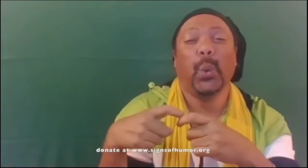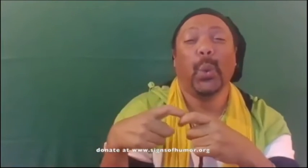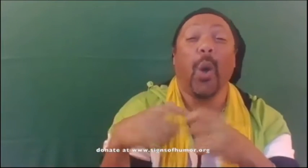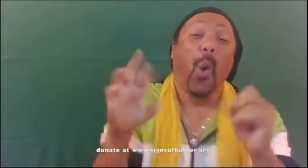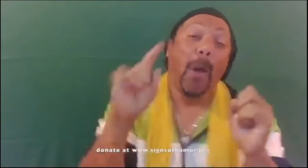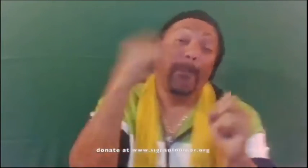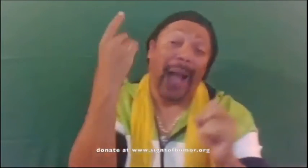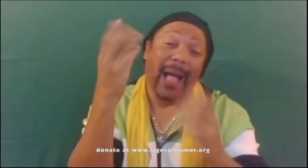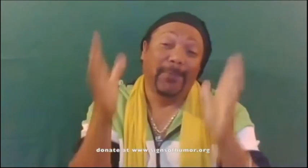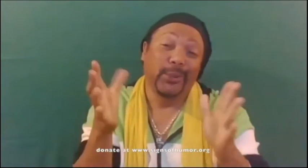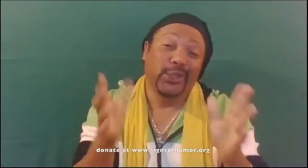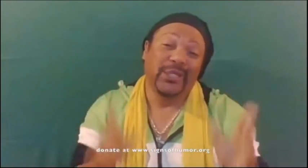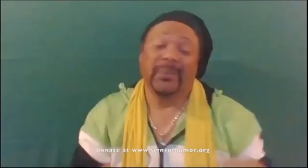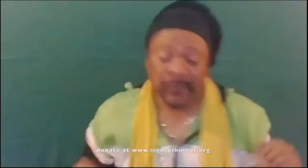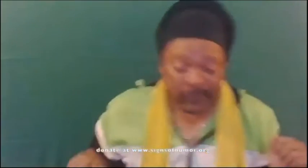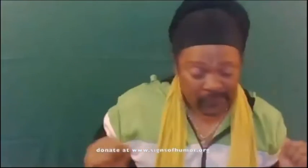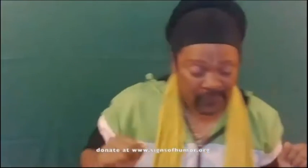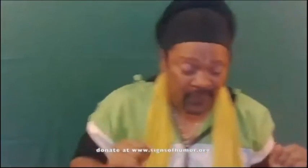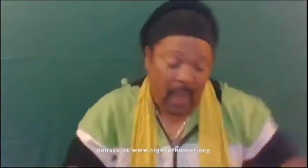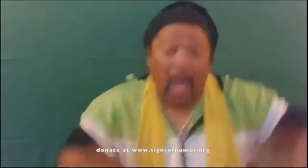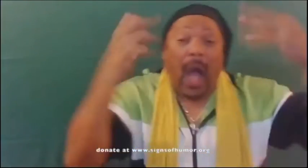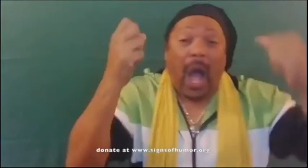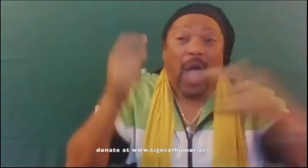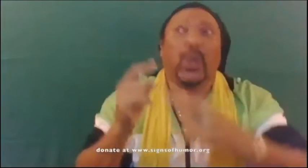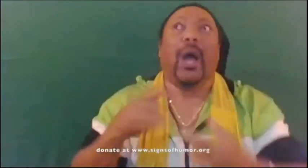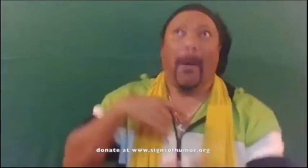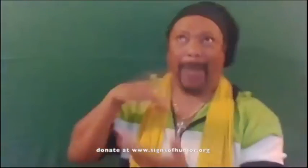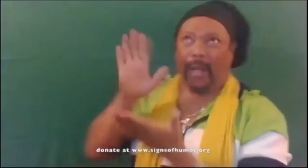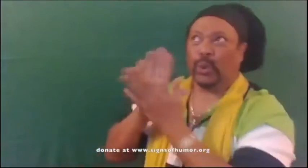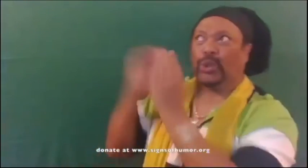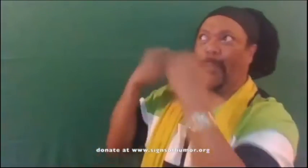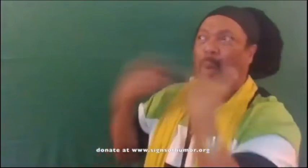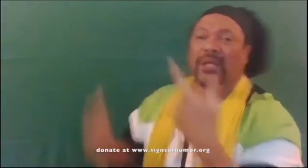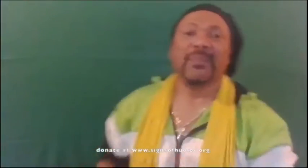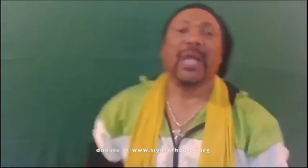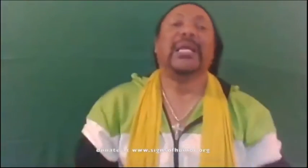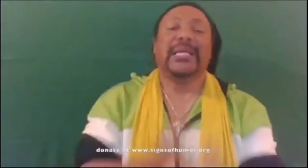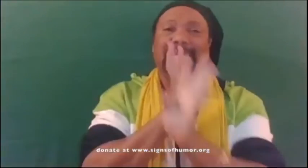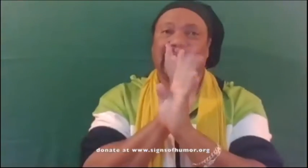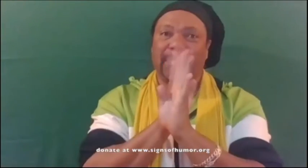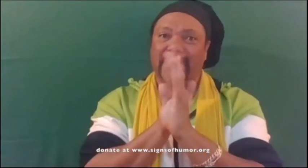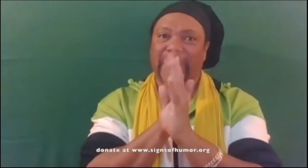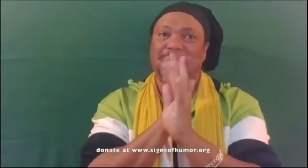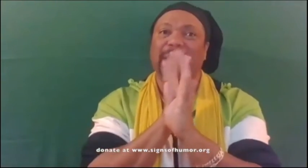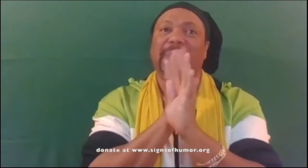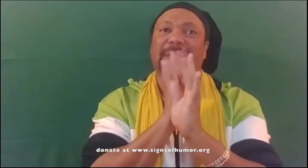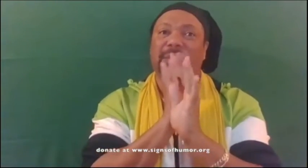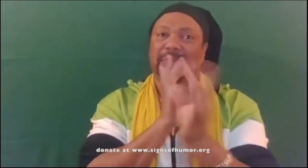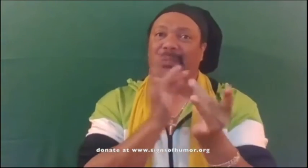we're just gonna say a Latino person or a Black person, right? Just for namesake. You can't start talking all extra